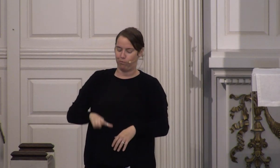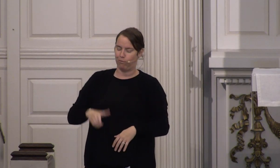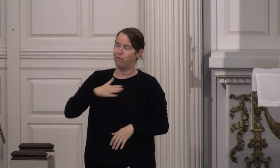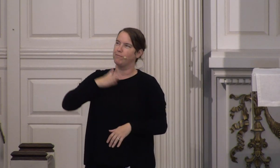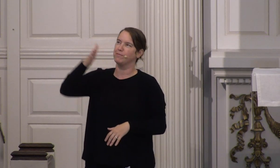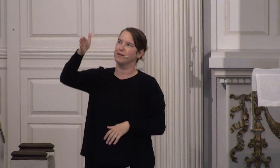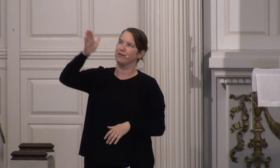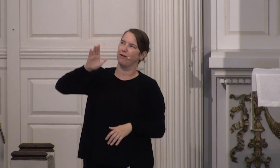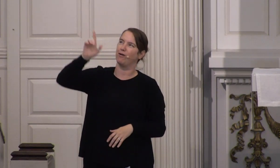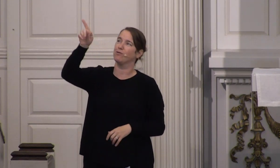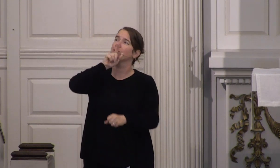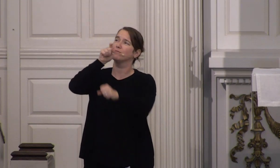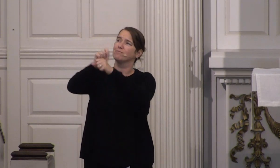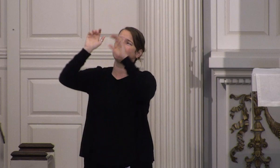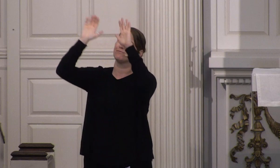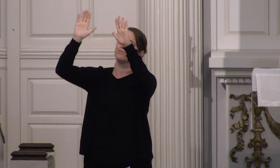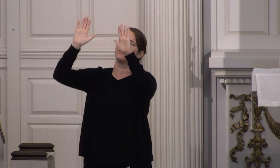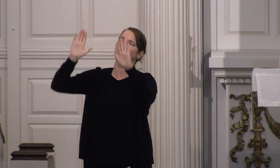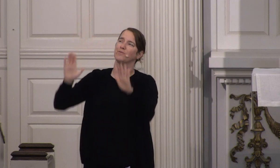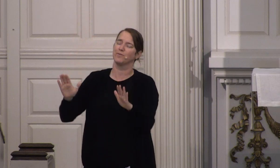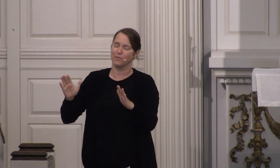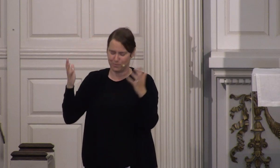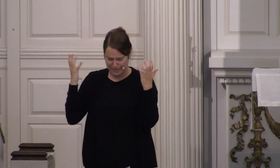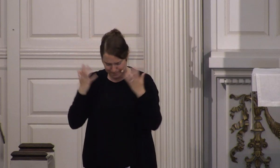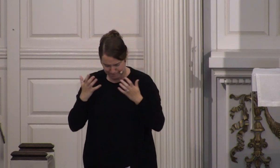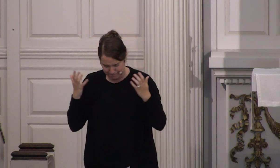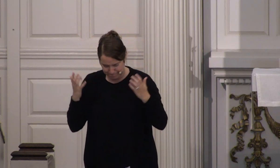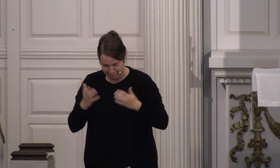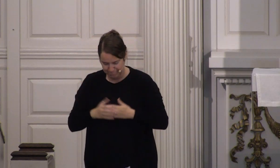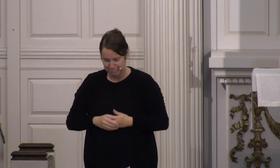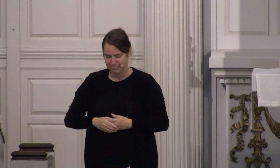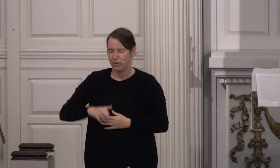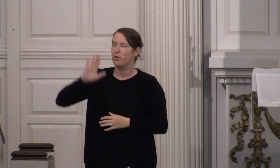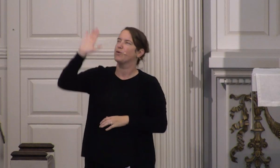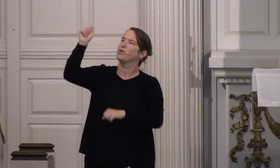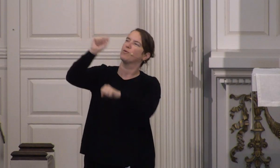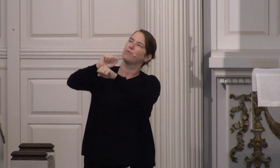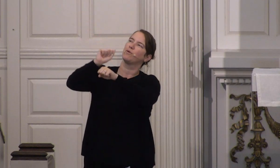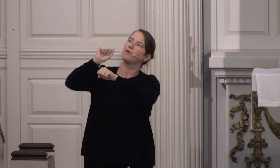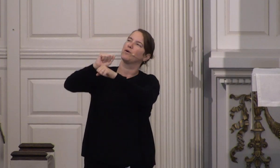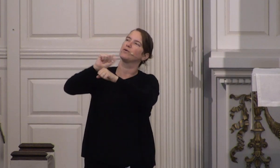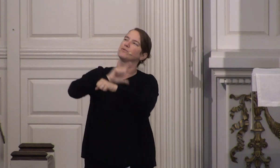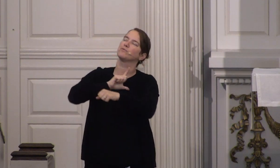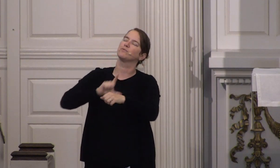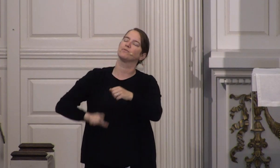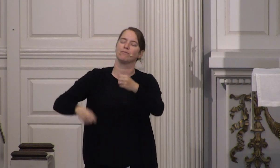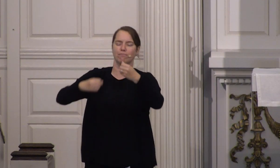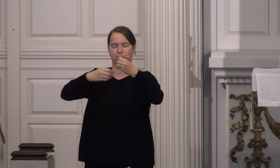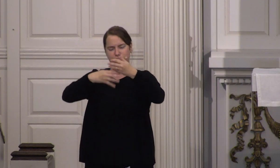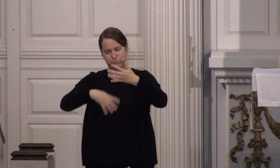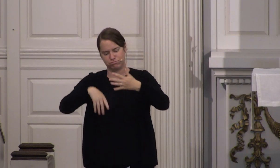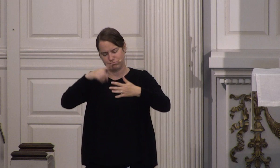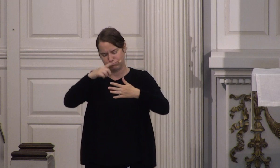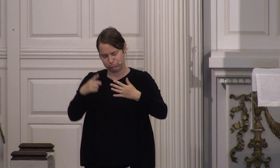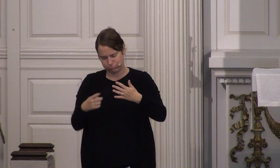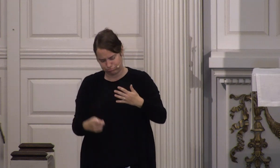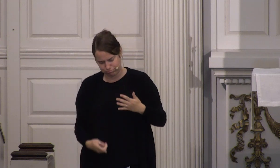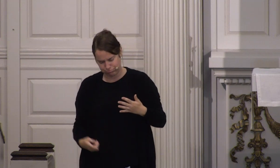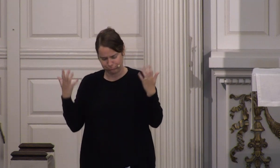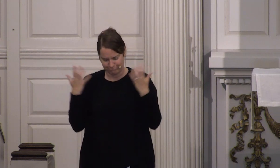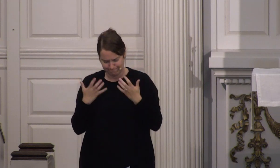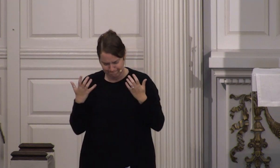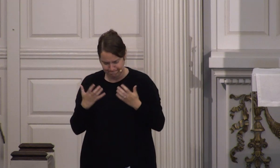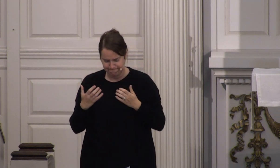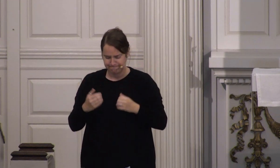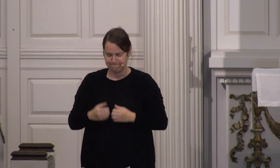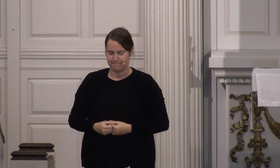indeed. How manifold are your works, O Lord. The earth is